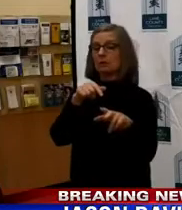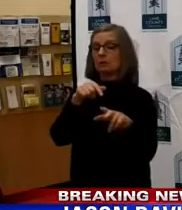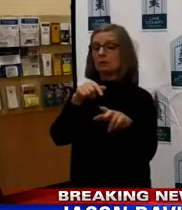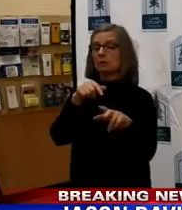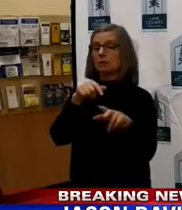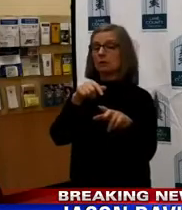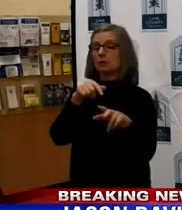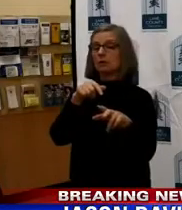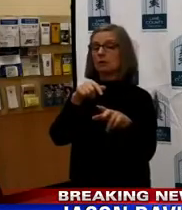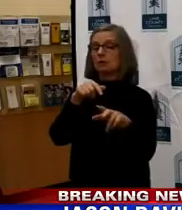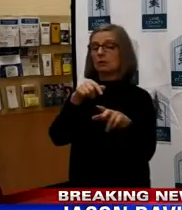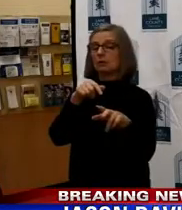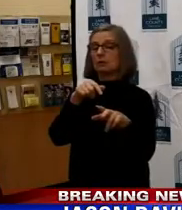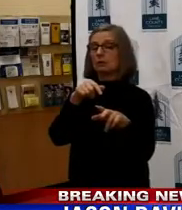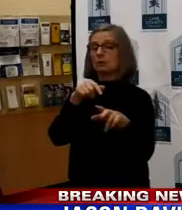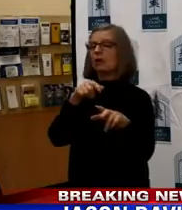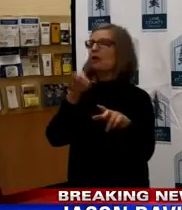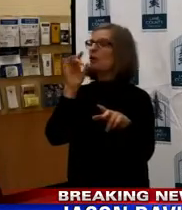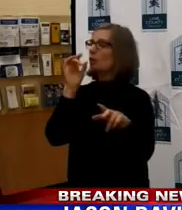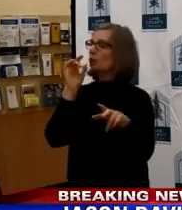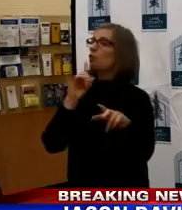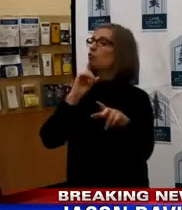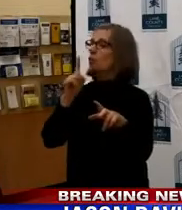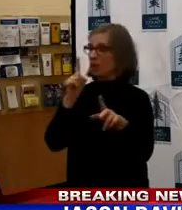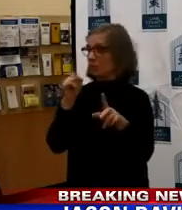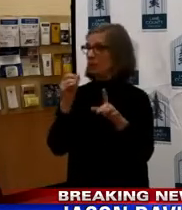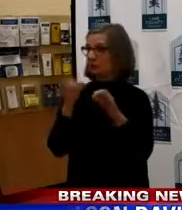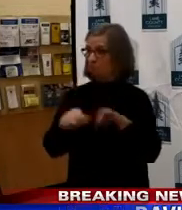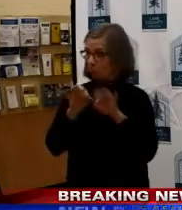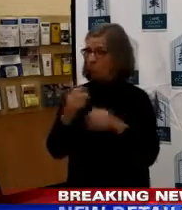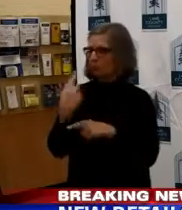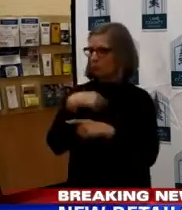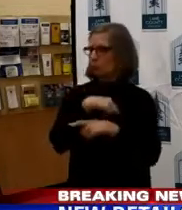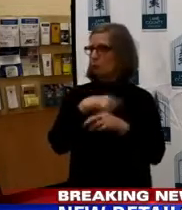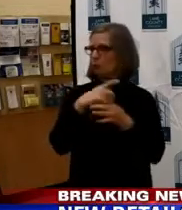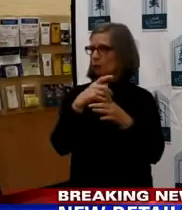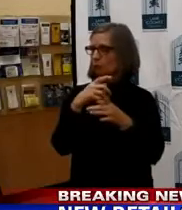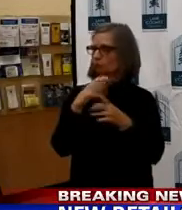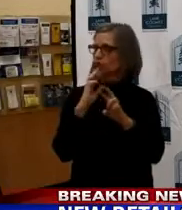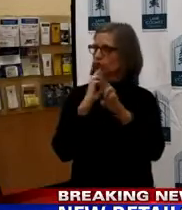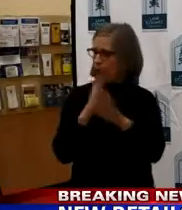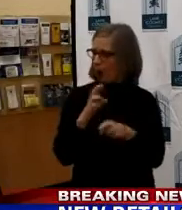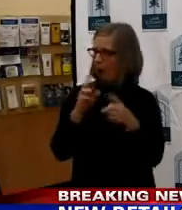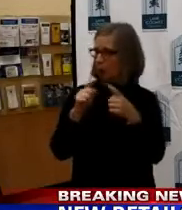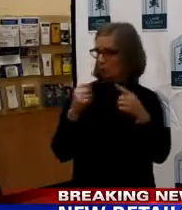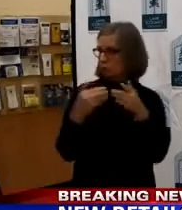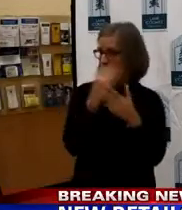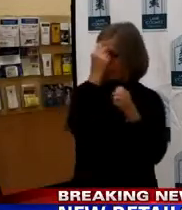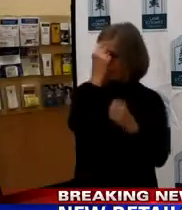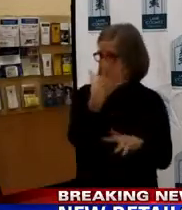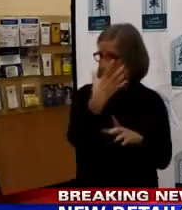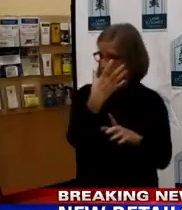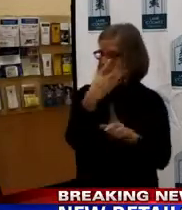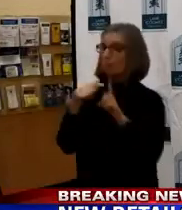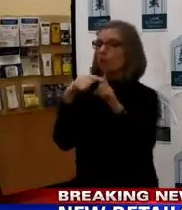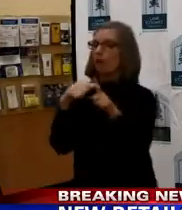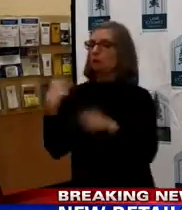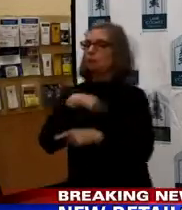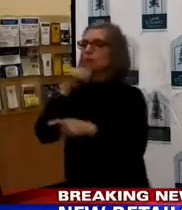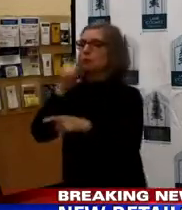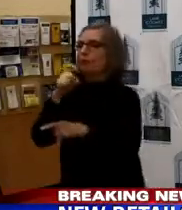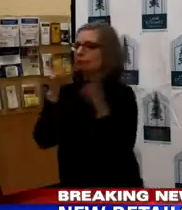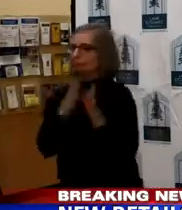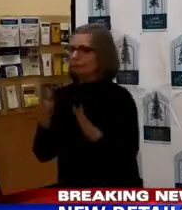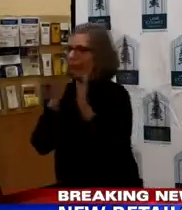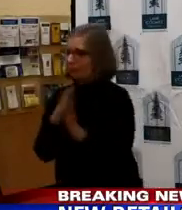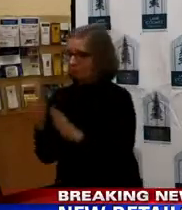just responding to the new information and what's coming in. But then we also have to plan and look forward. How are we going to be reacting this week,